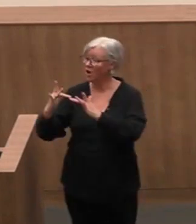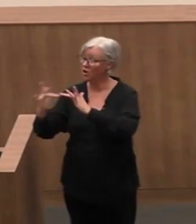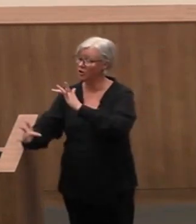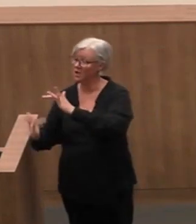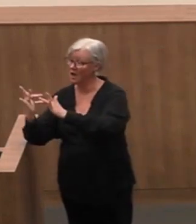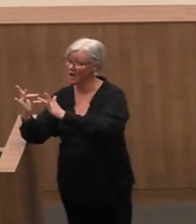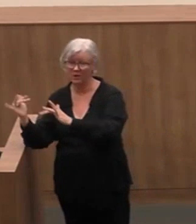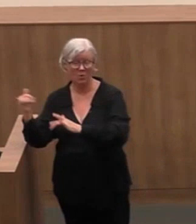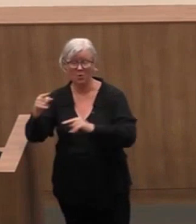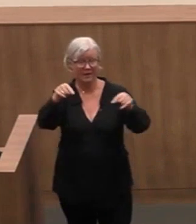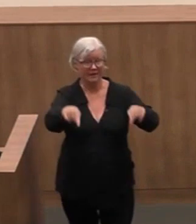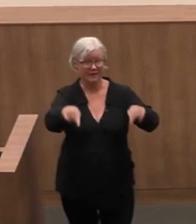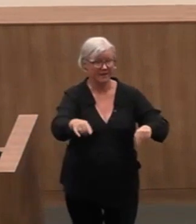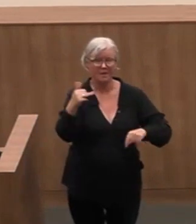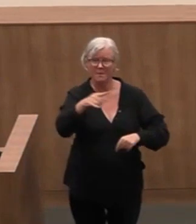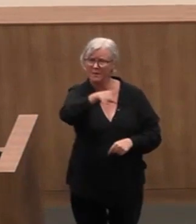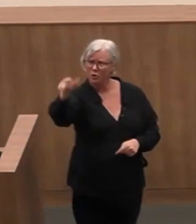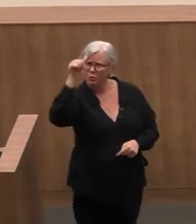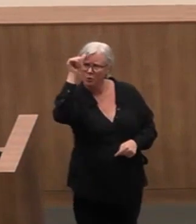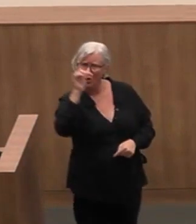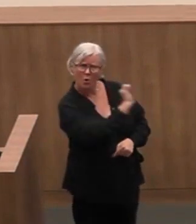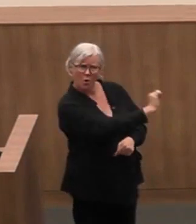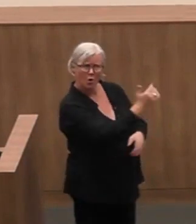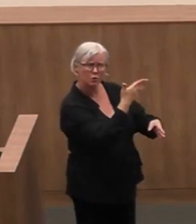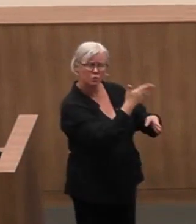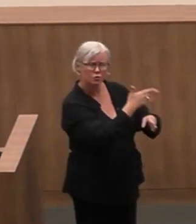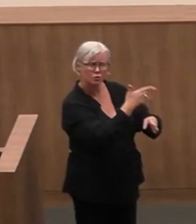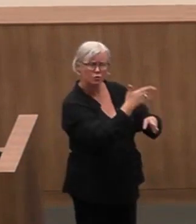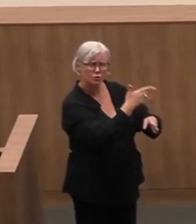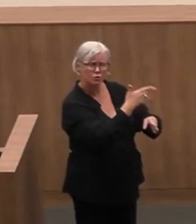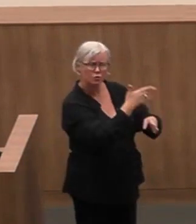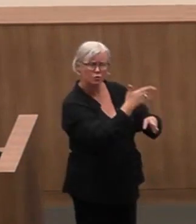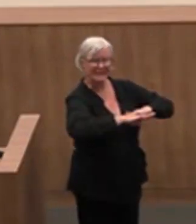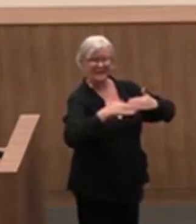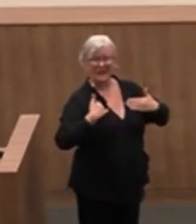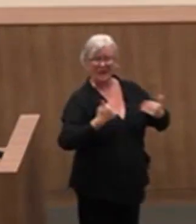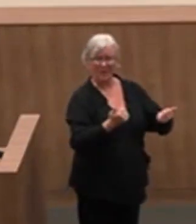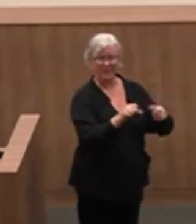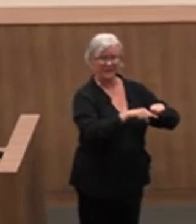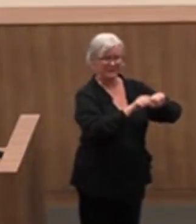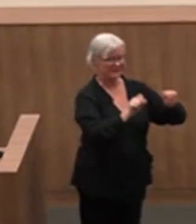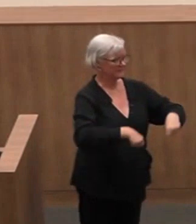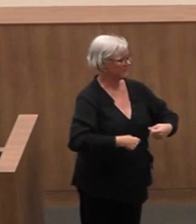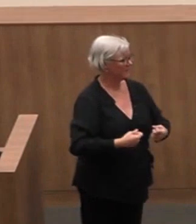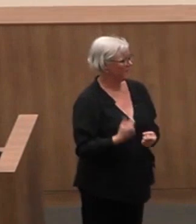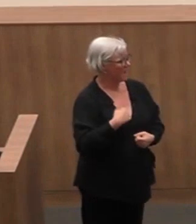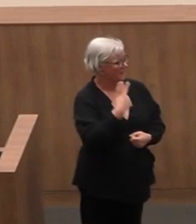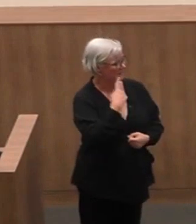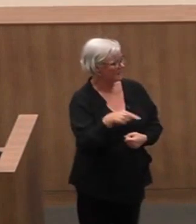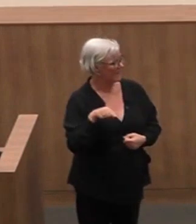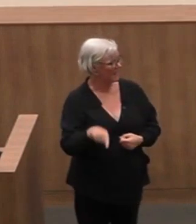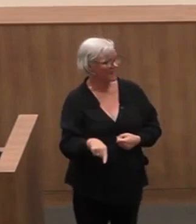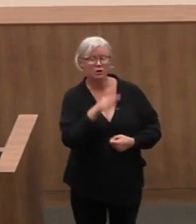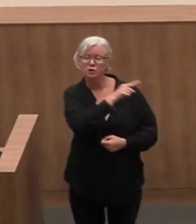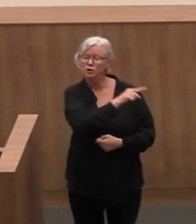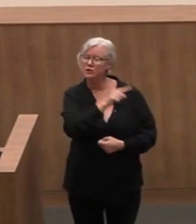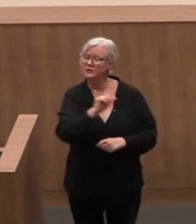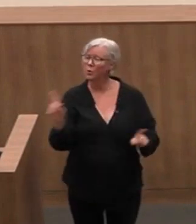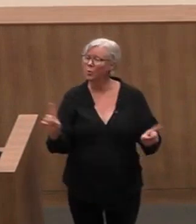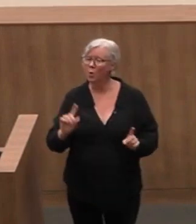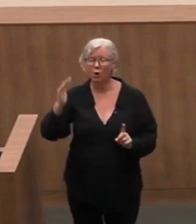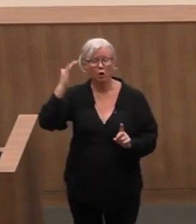you will know what Rachel's job is in the health system when I say a clinical neuropsychologist, but some of